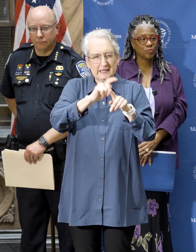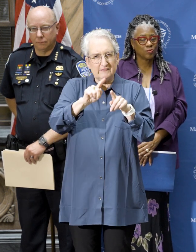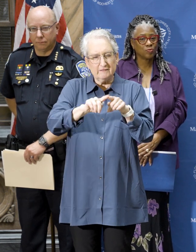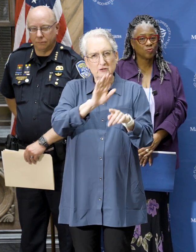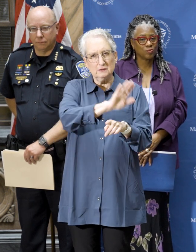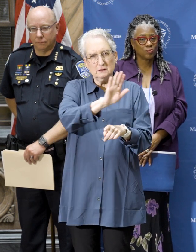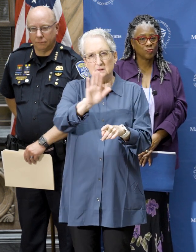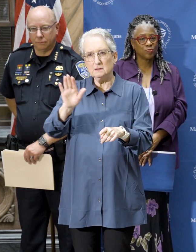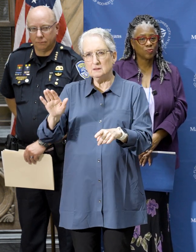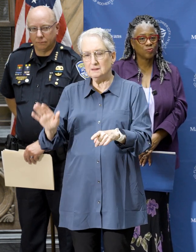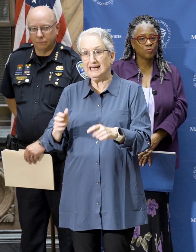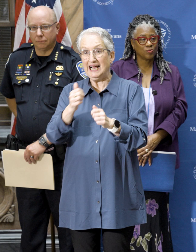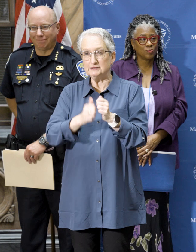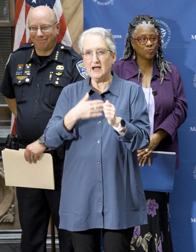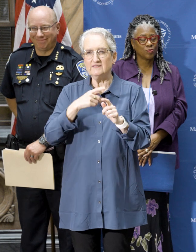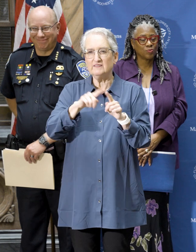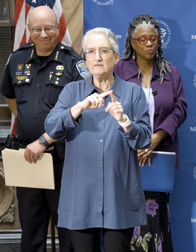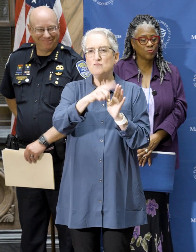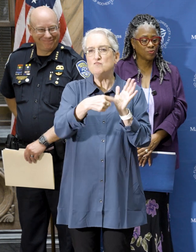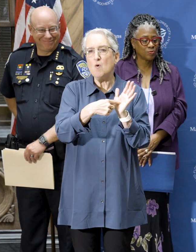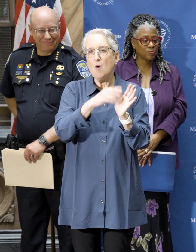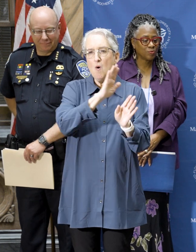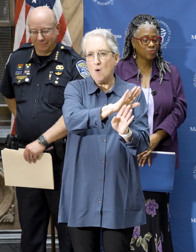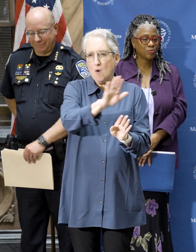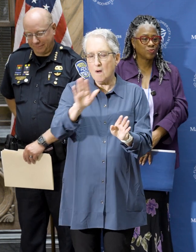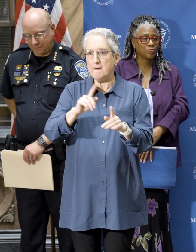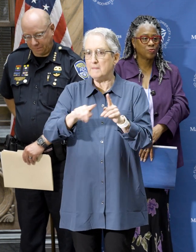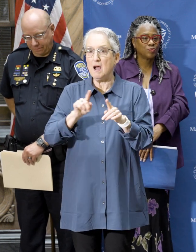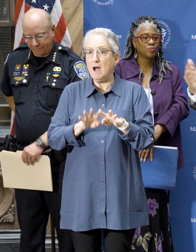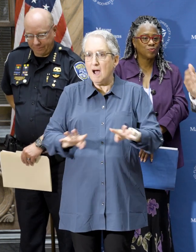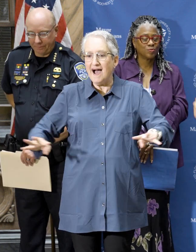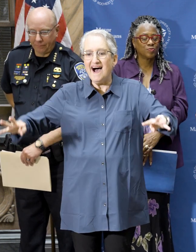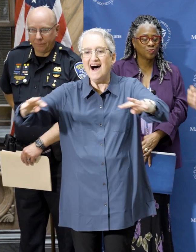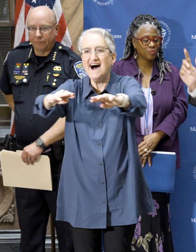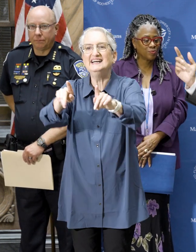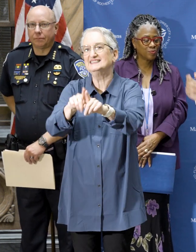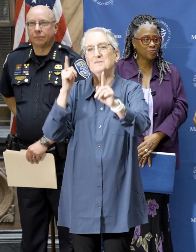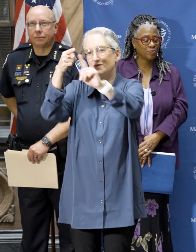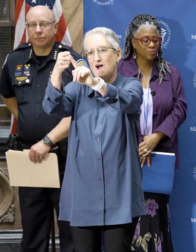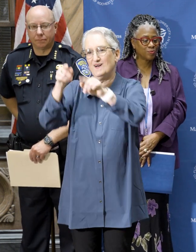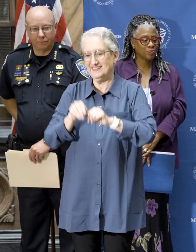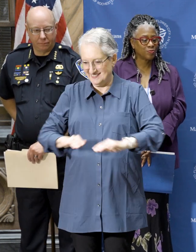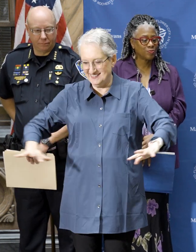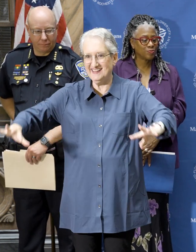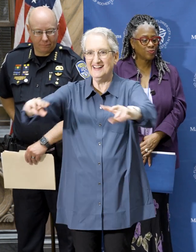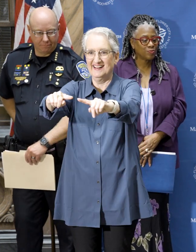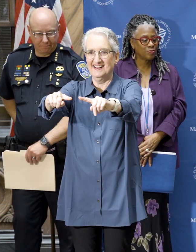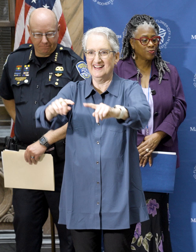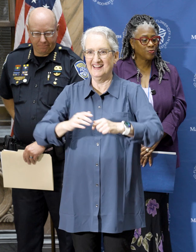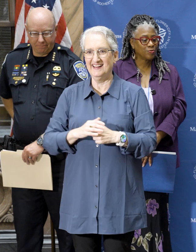direction. Get that? Collaboration. We're working together, not me, but we. I can't do this alone, and I'm so thankful for these folks